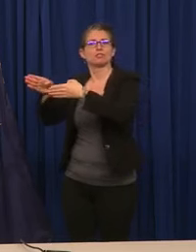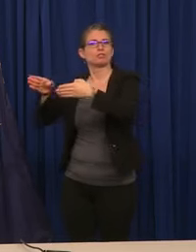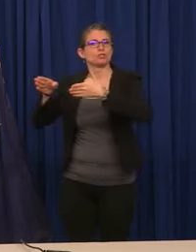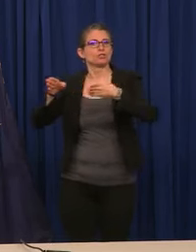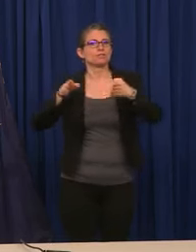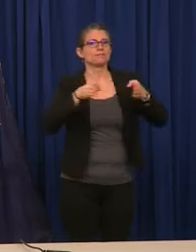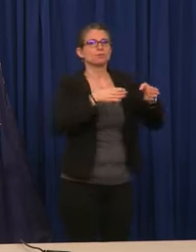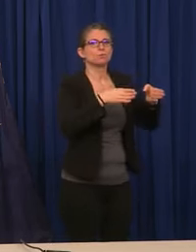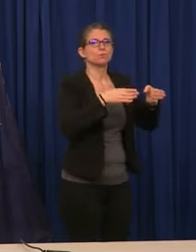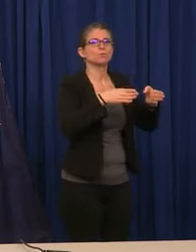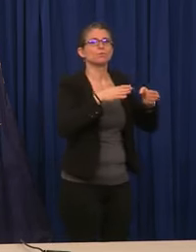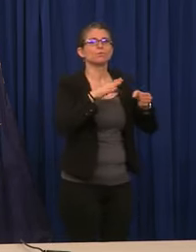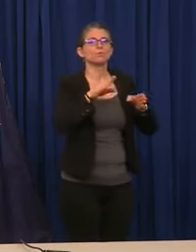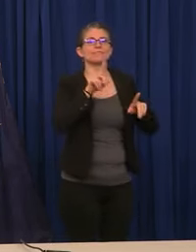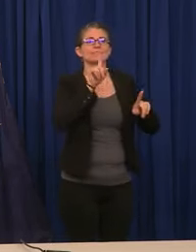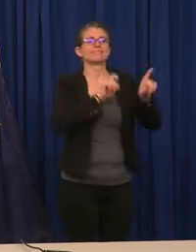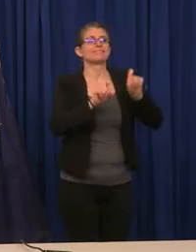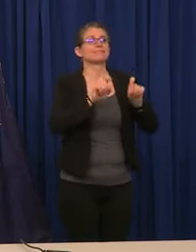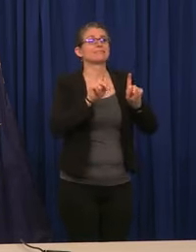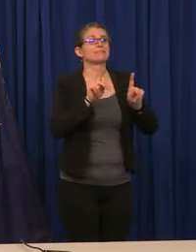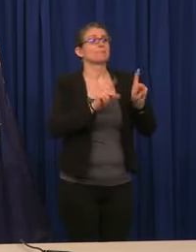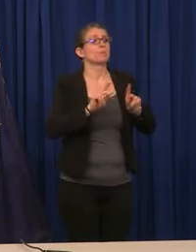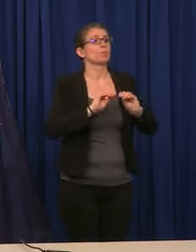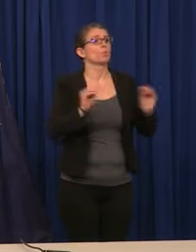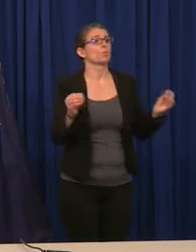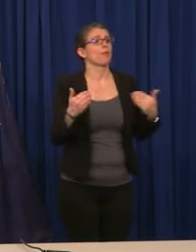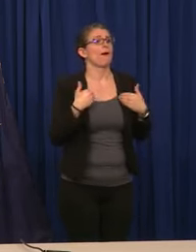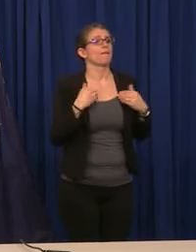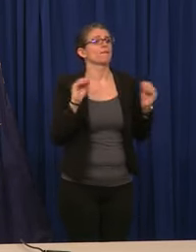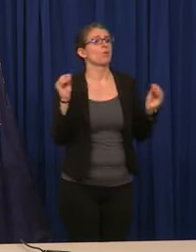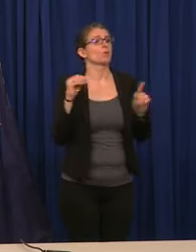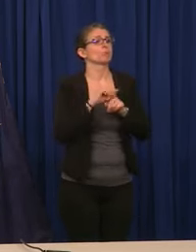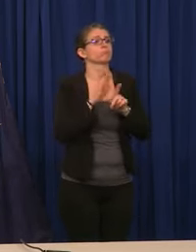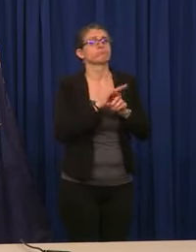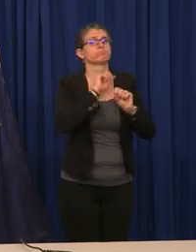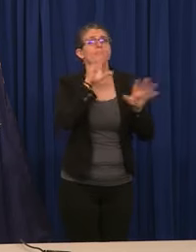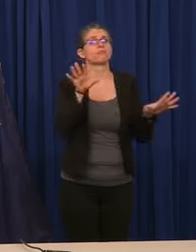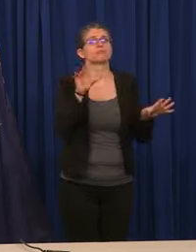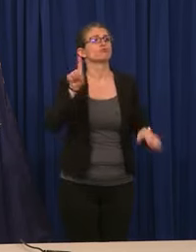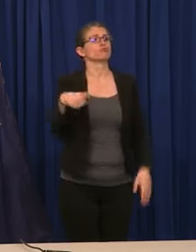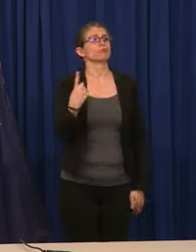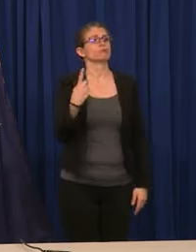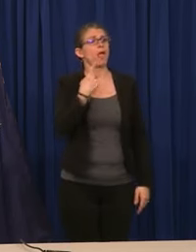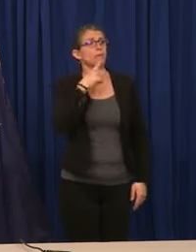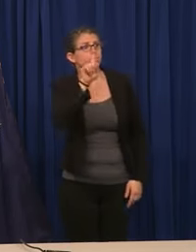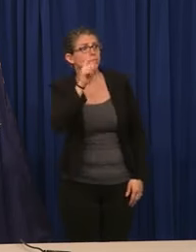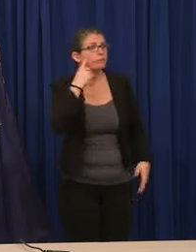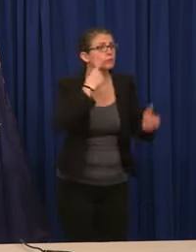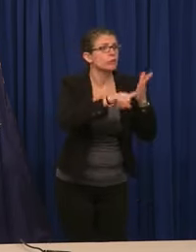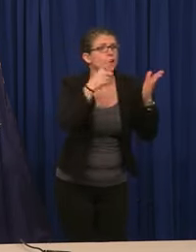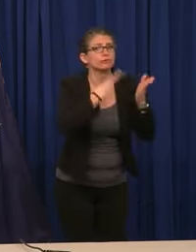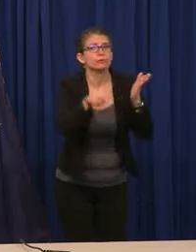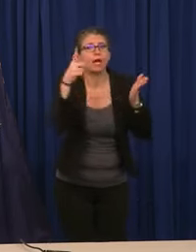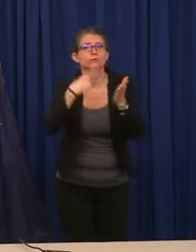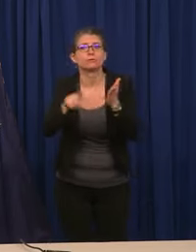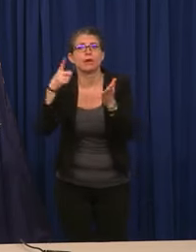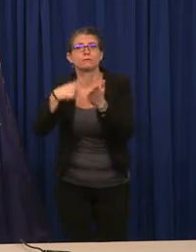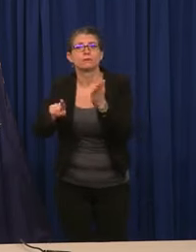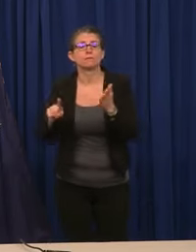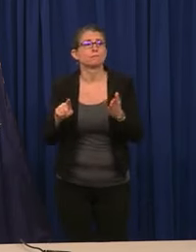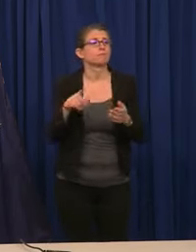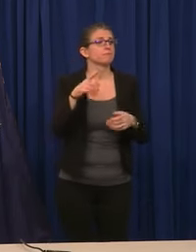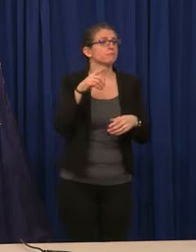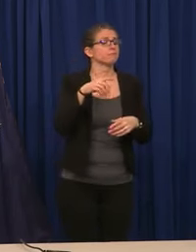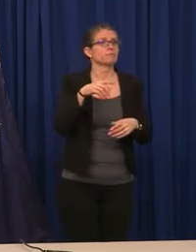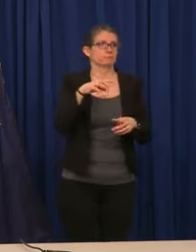asymptomatic people in congregate settings, nursing homes, and even within households where another person may have